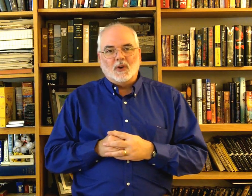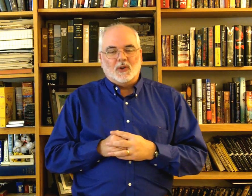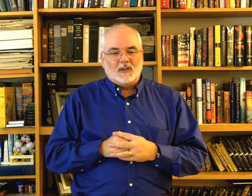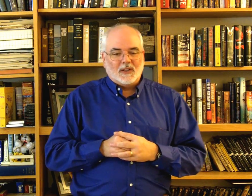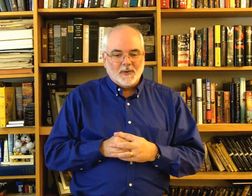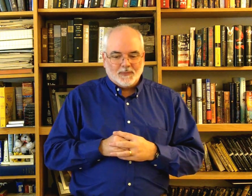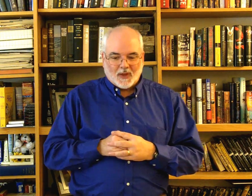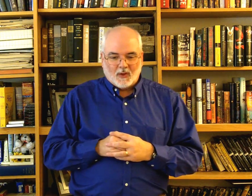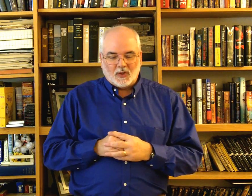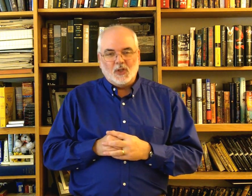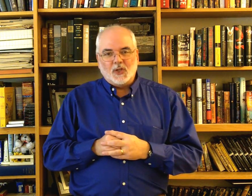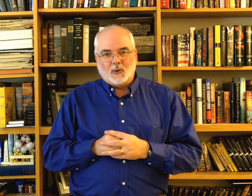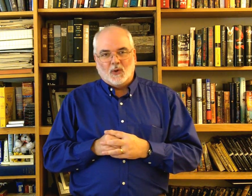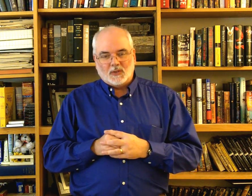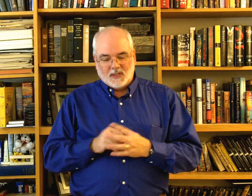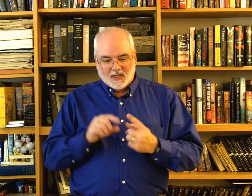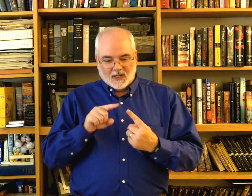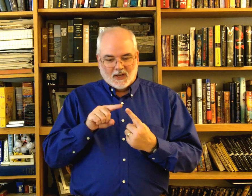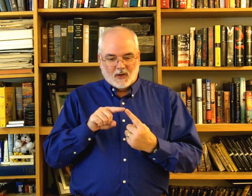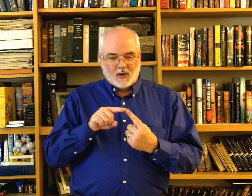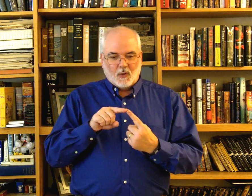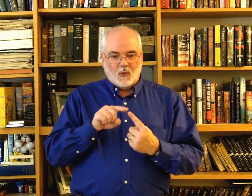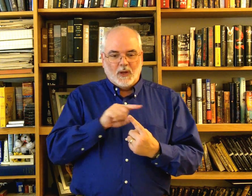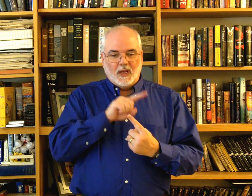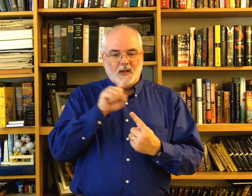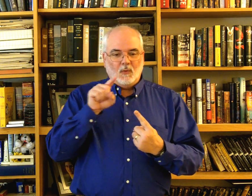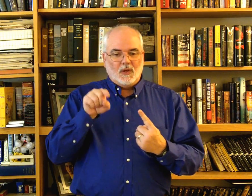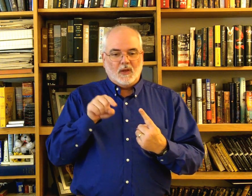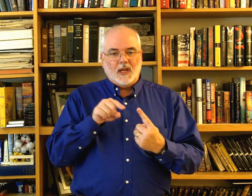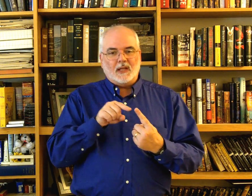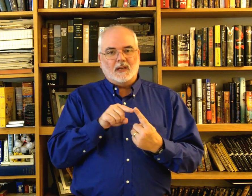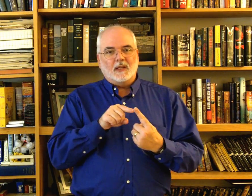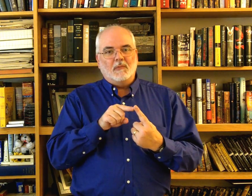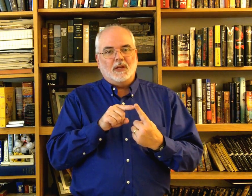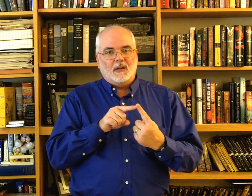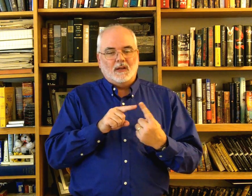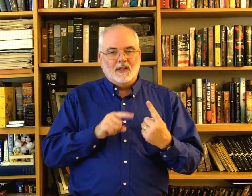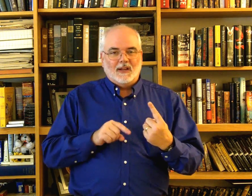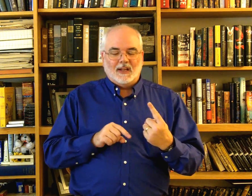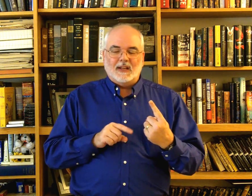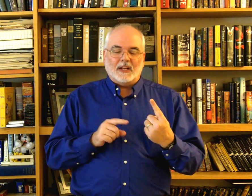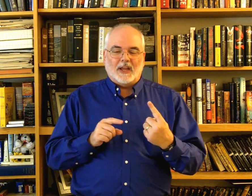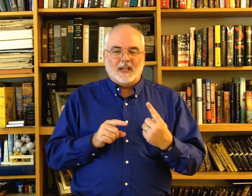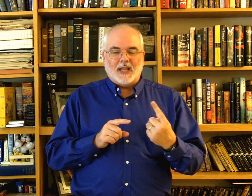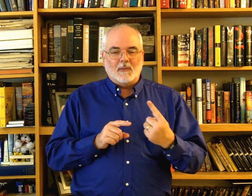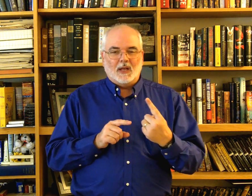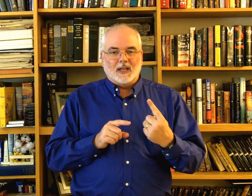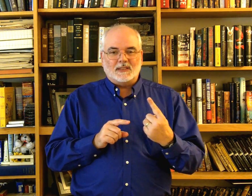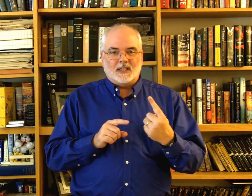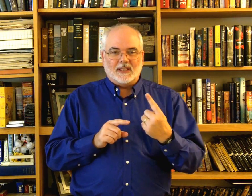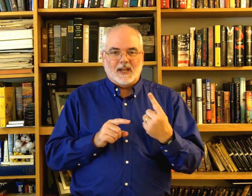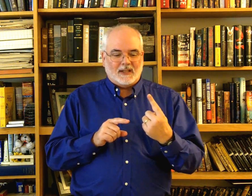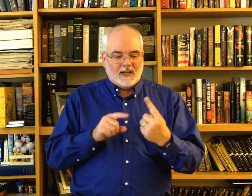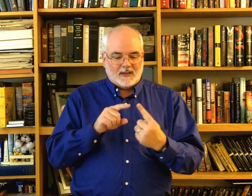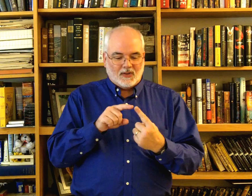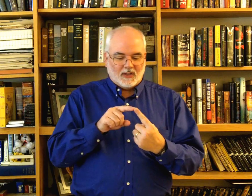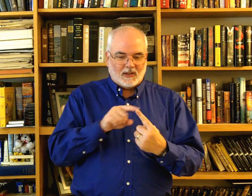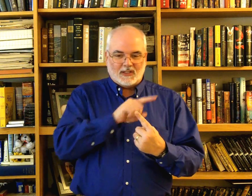commercial, or Tootsie Rolls. You know, you go, when will you get to the middle? And you actually ask how many licks it'll take to get to the center